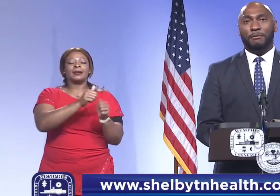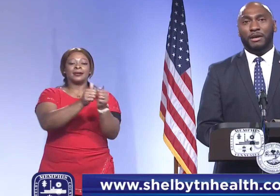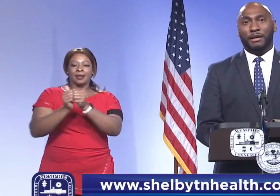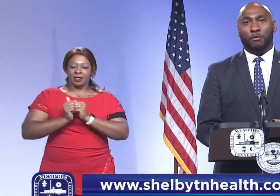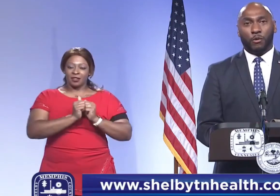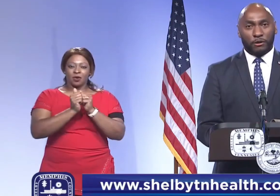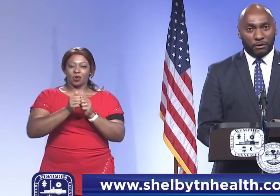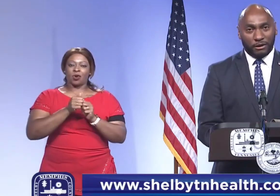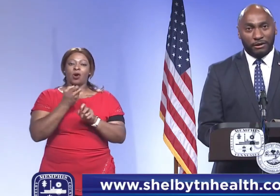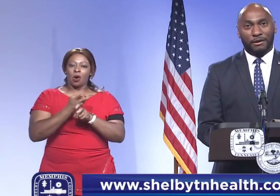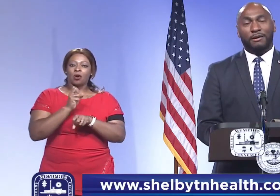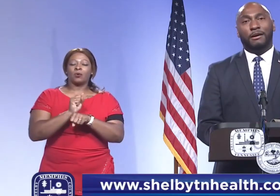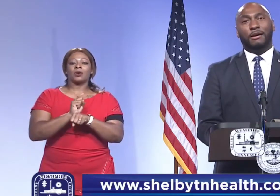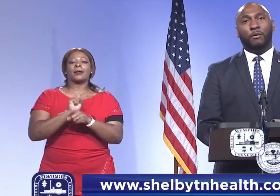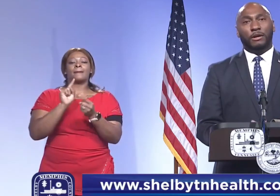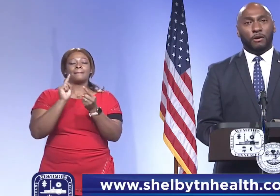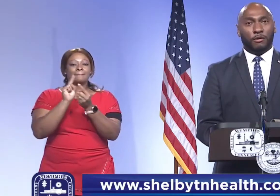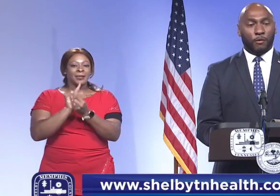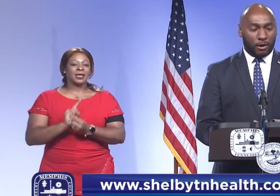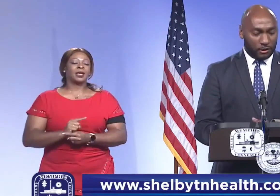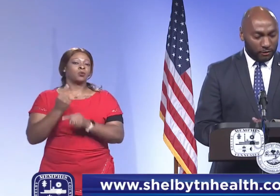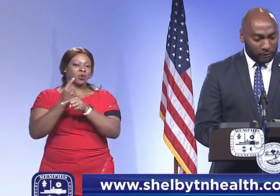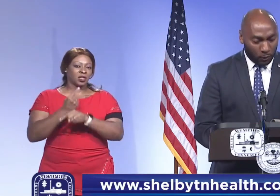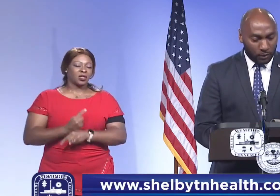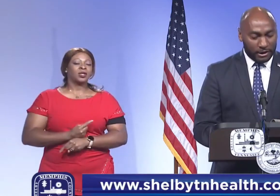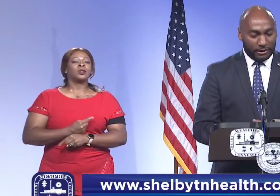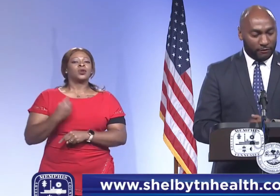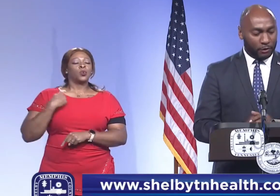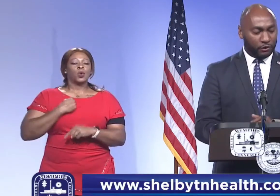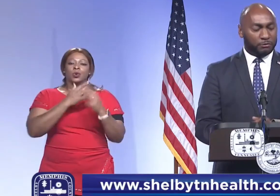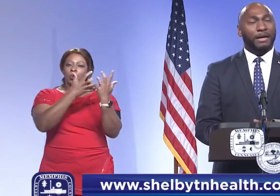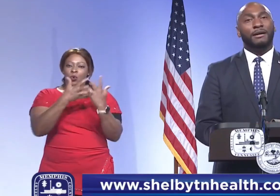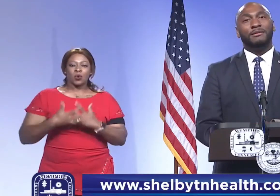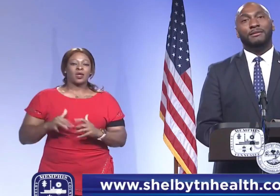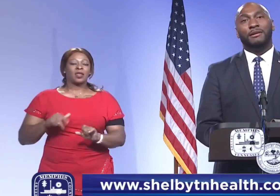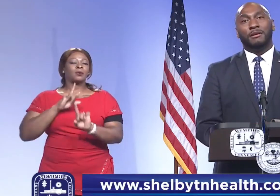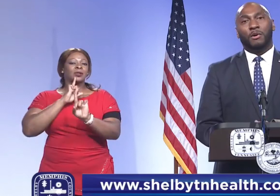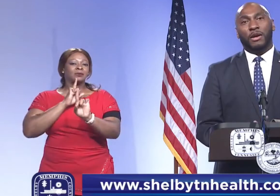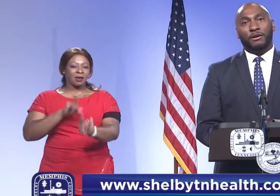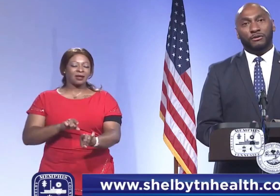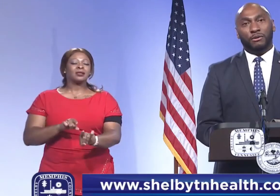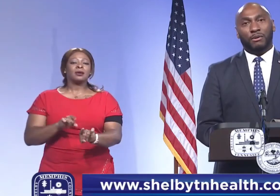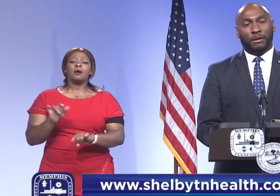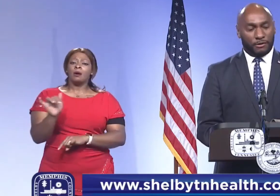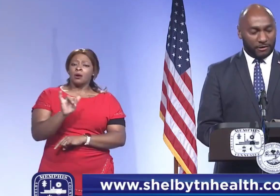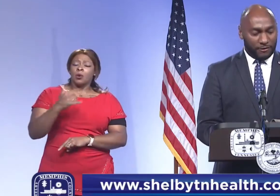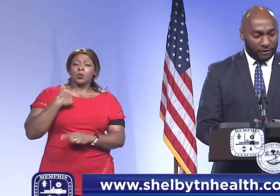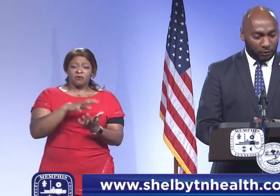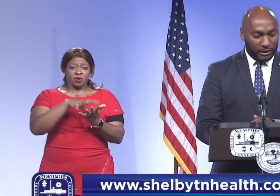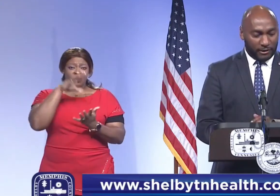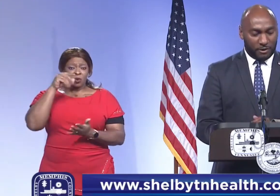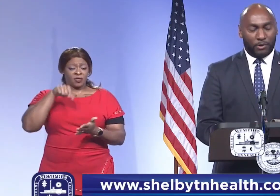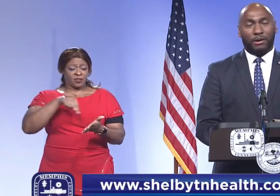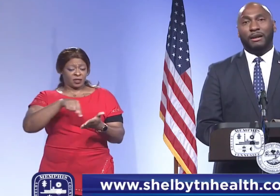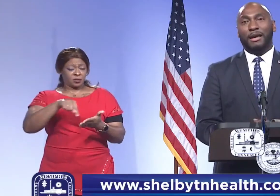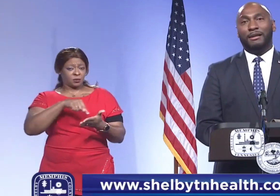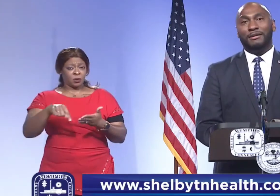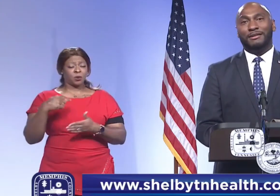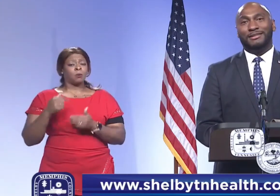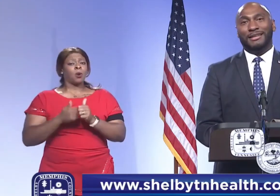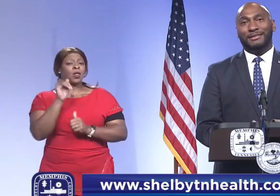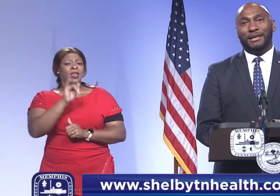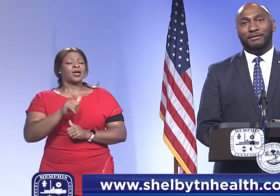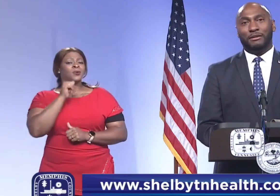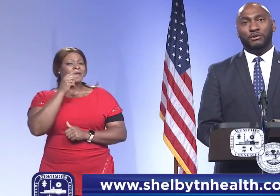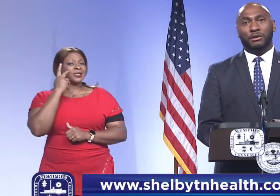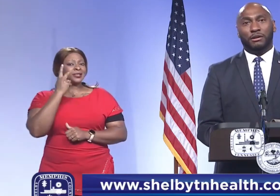and meeting regularly. We know that we are coordinating the response, but we also learned this week that we are unlikely to see